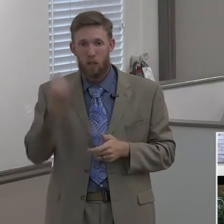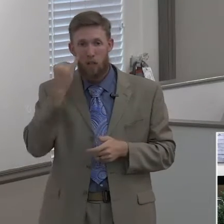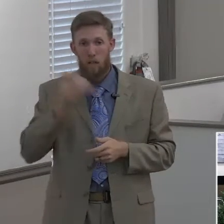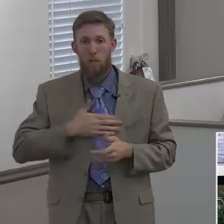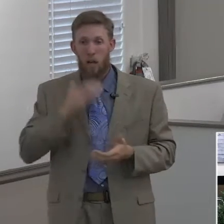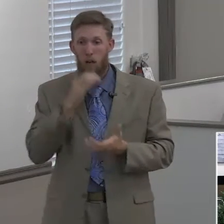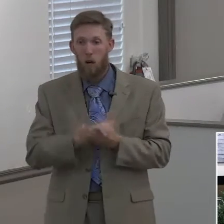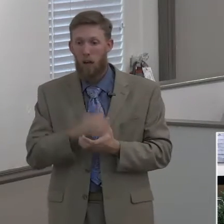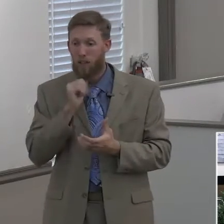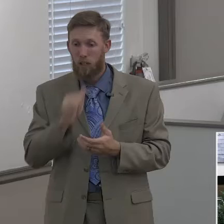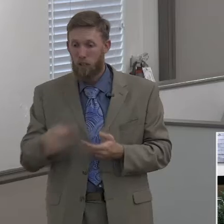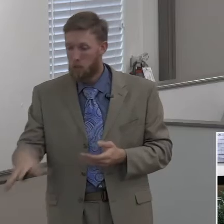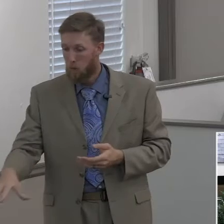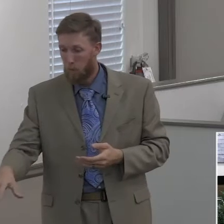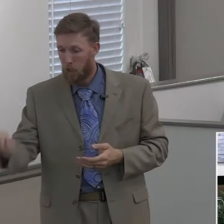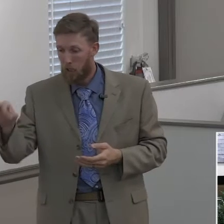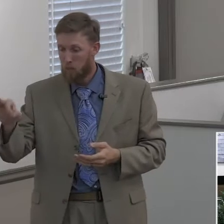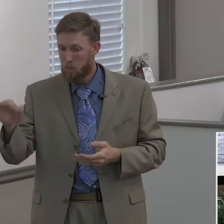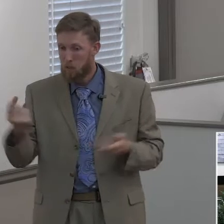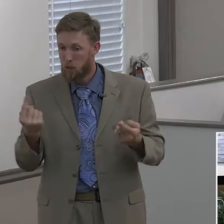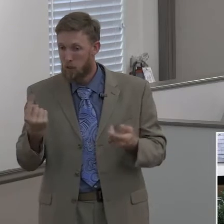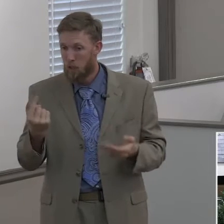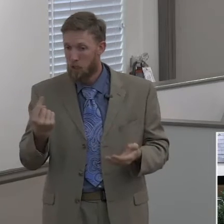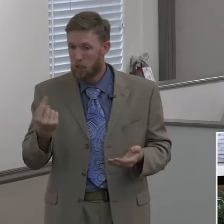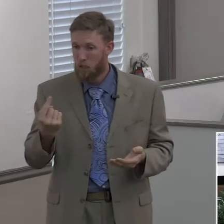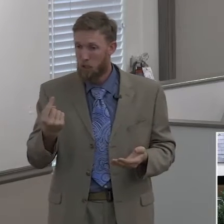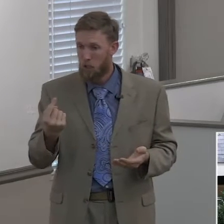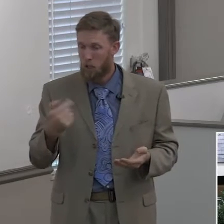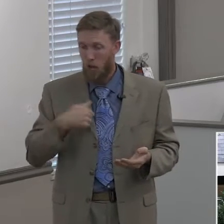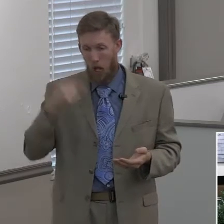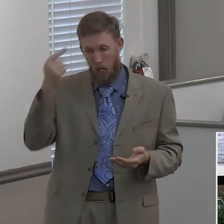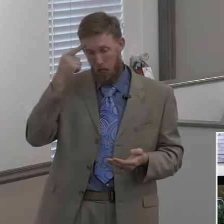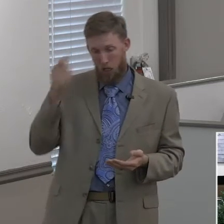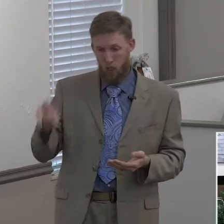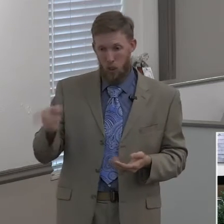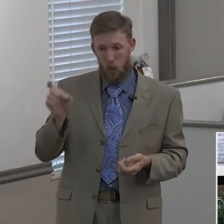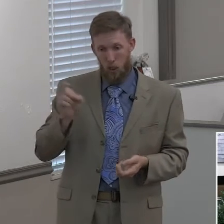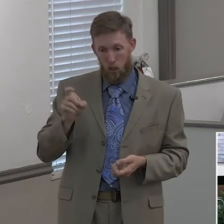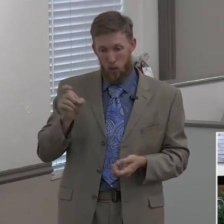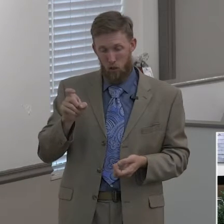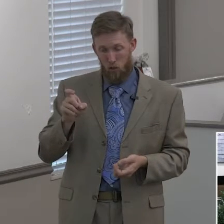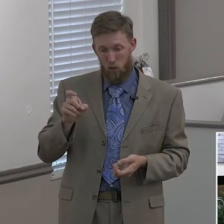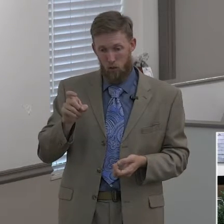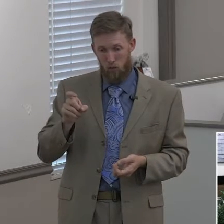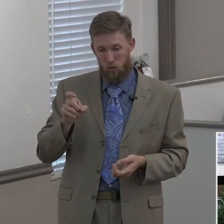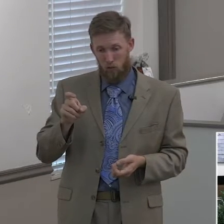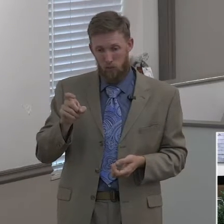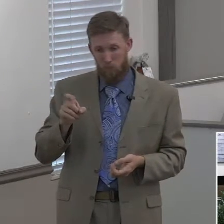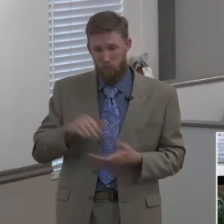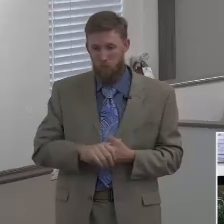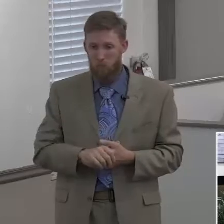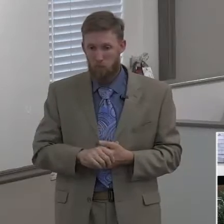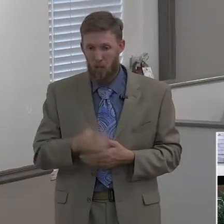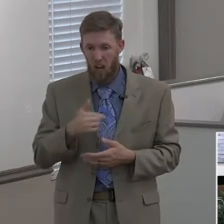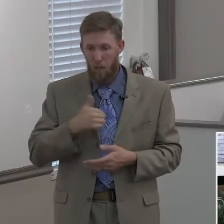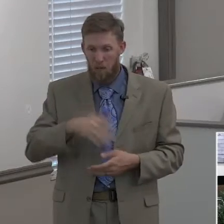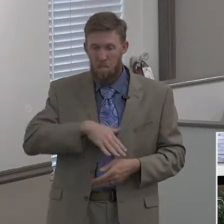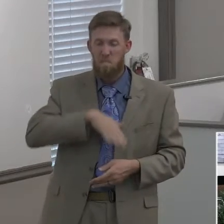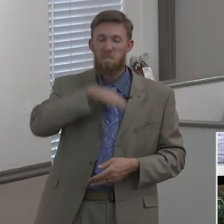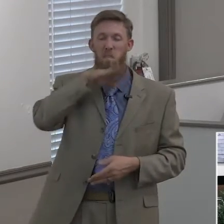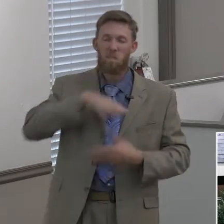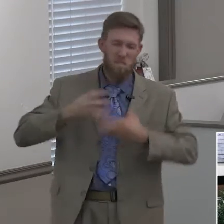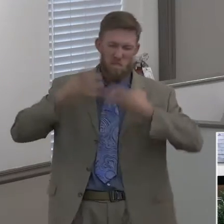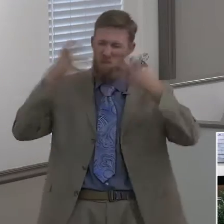if my wife didn't pick up something tonight that, you know, she's supposed to, you know, we're going to blow our lid and we're